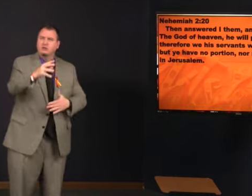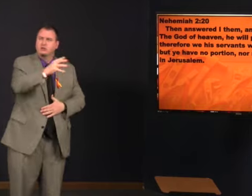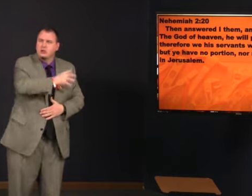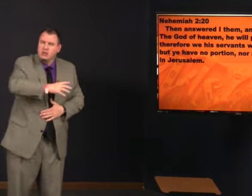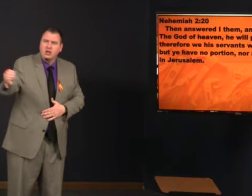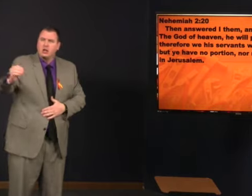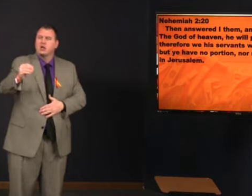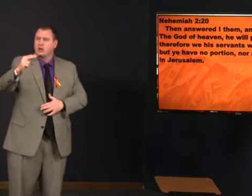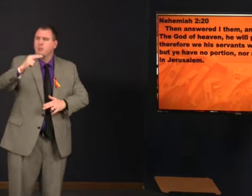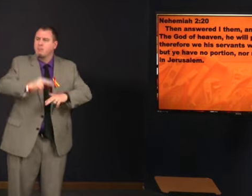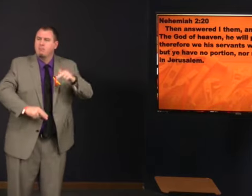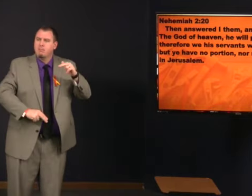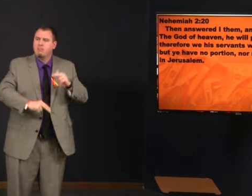rise and build.